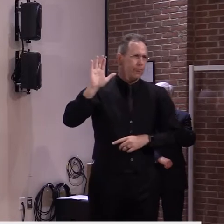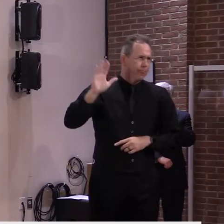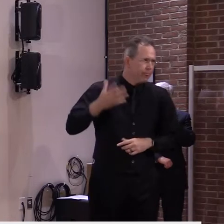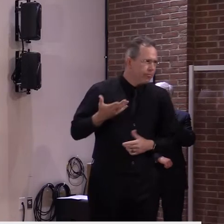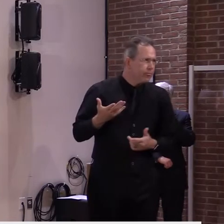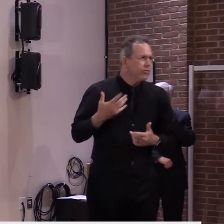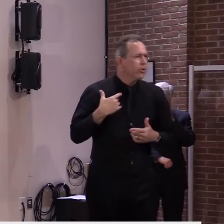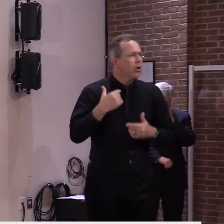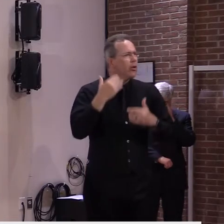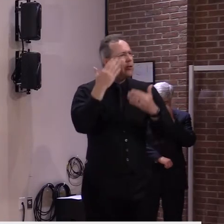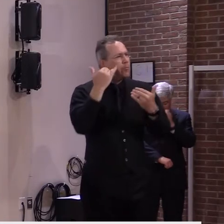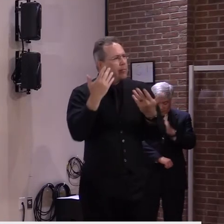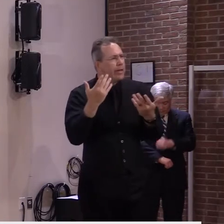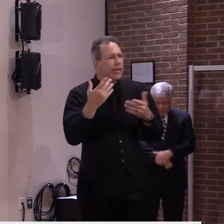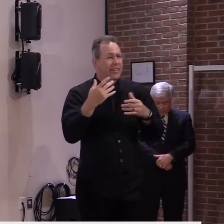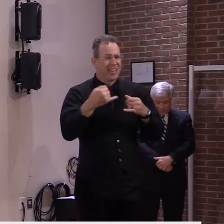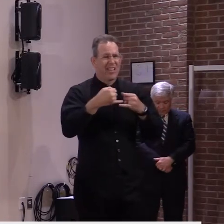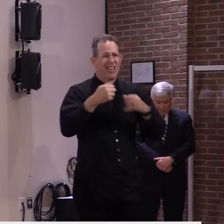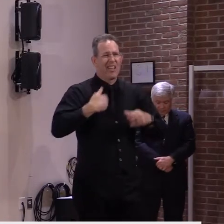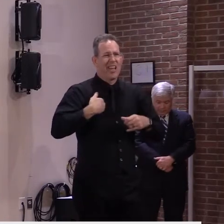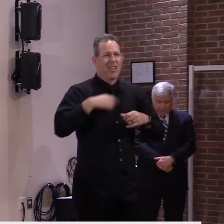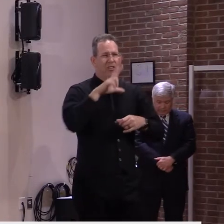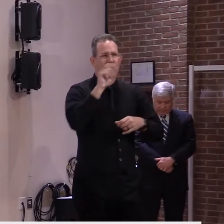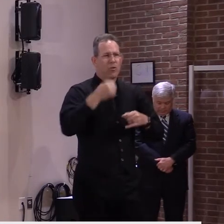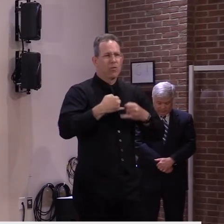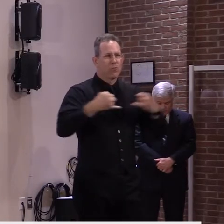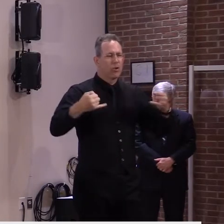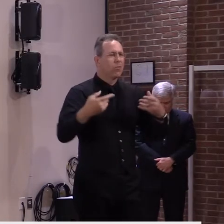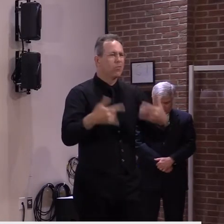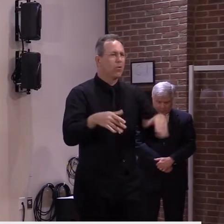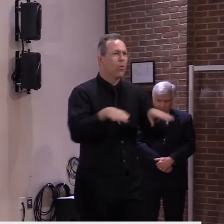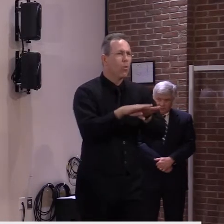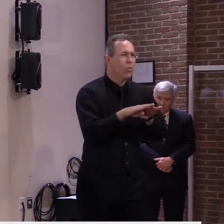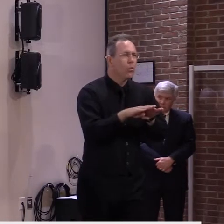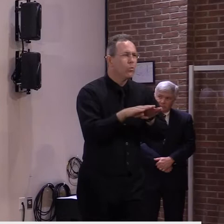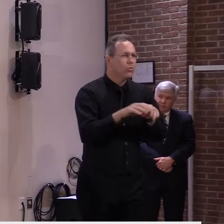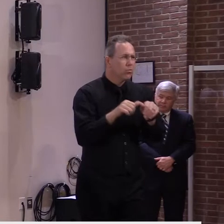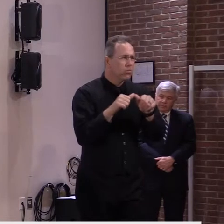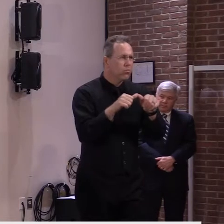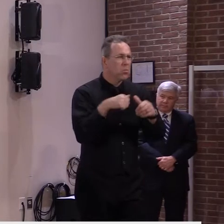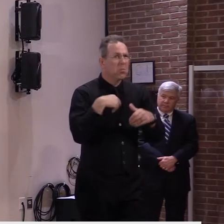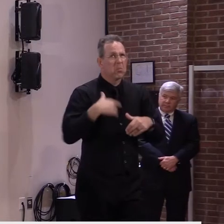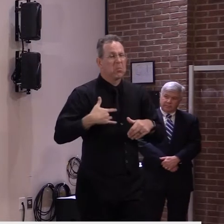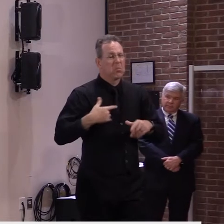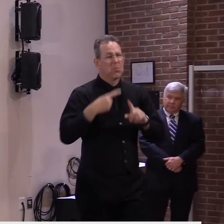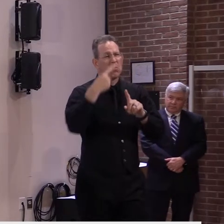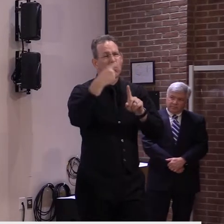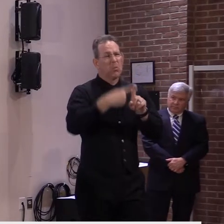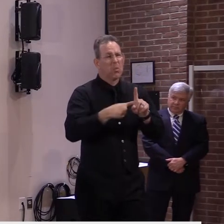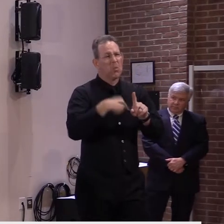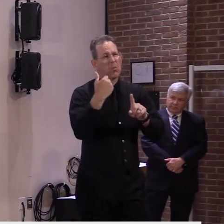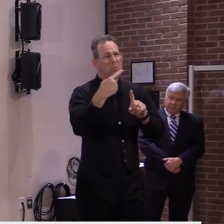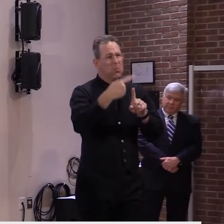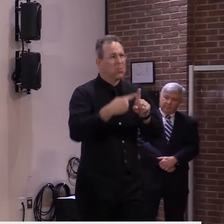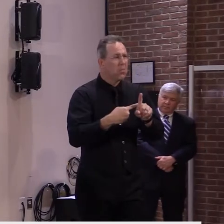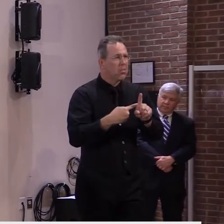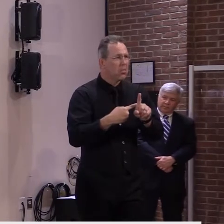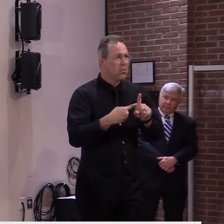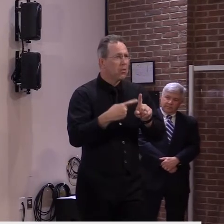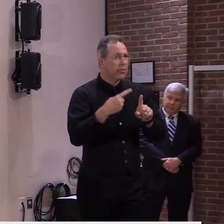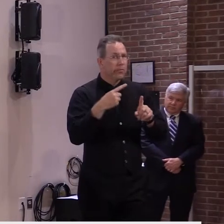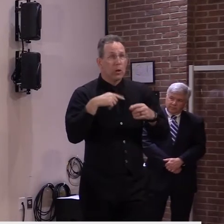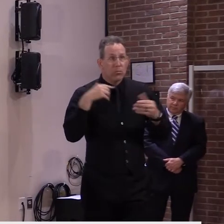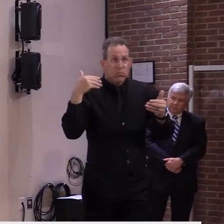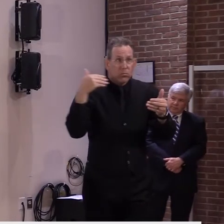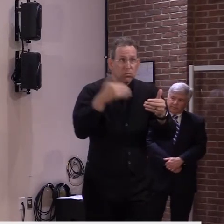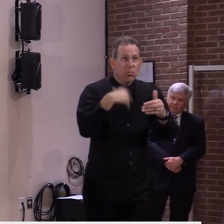probably extended for another month, but I don't have any inside knowledge of that, just based on what I heard from them. And again,